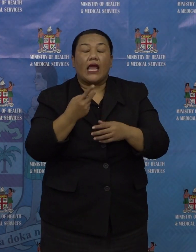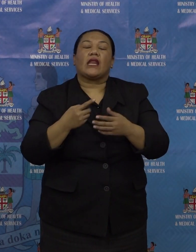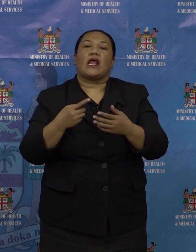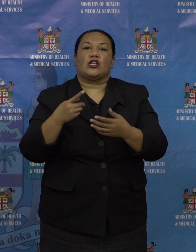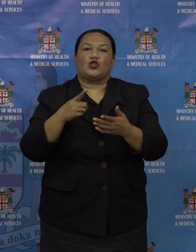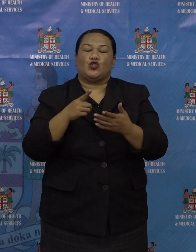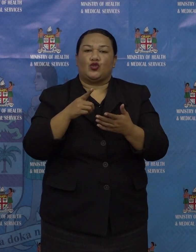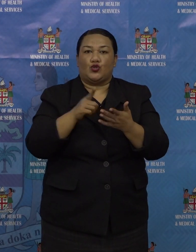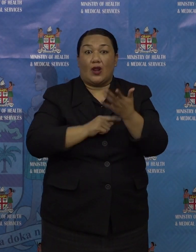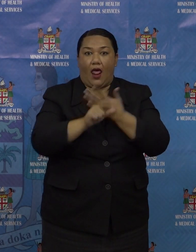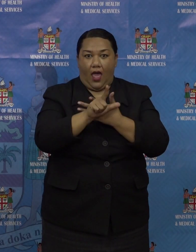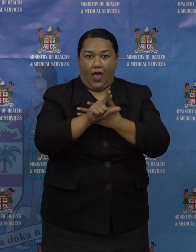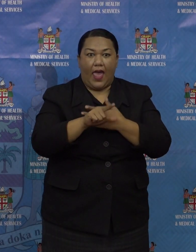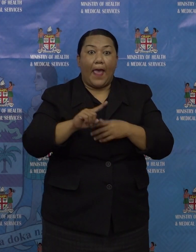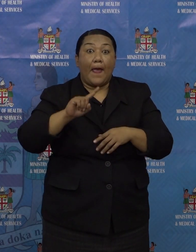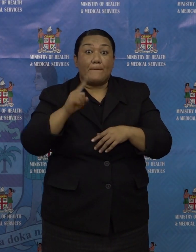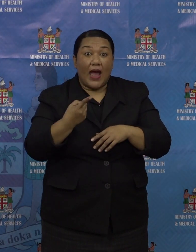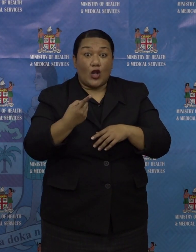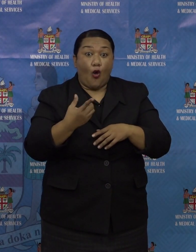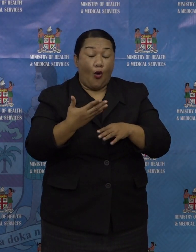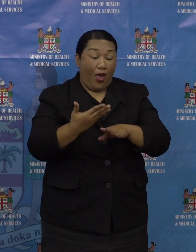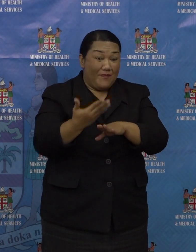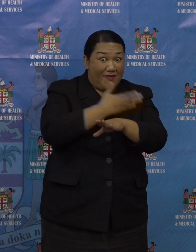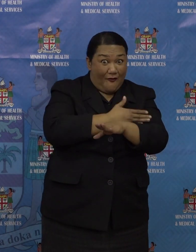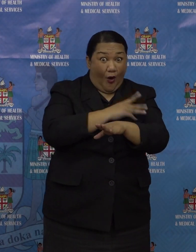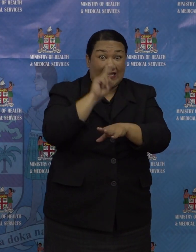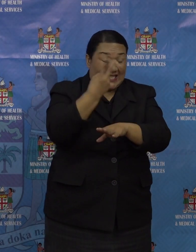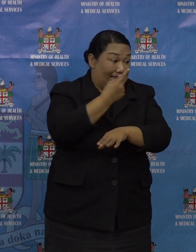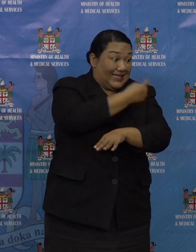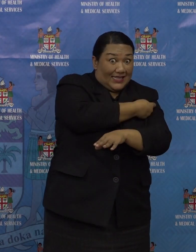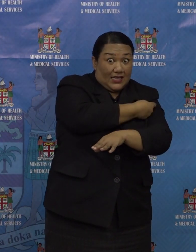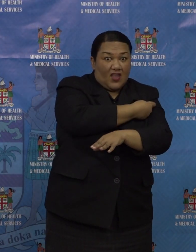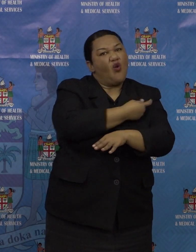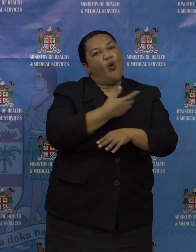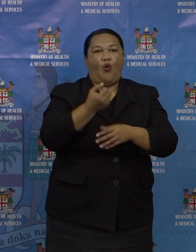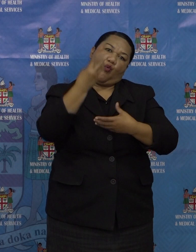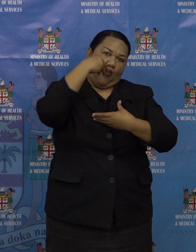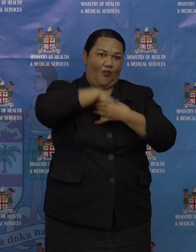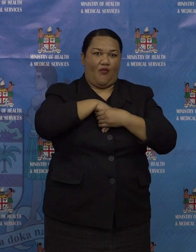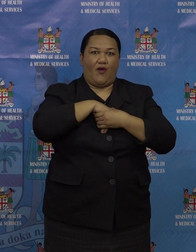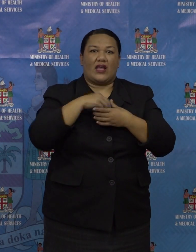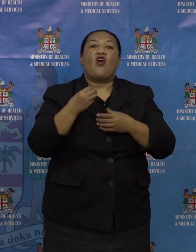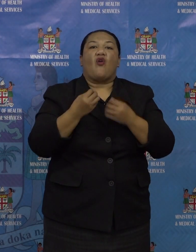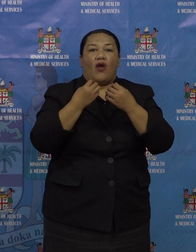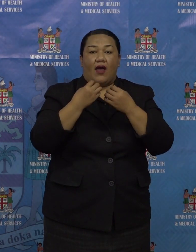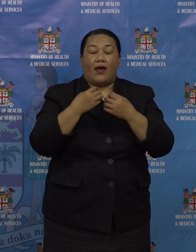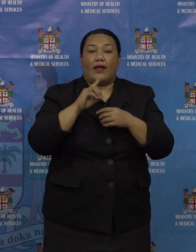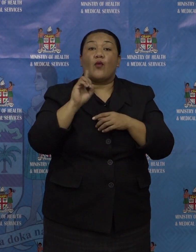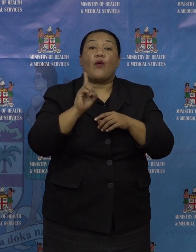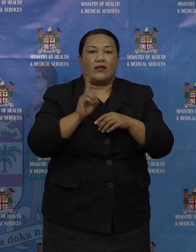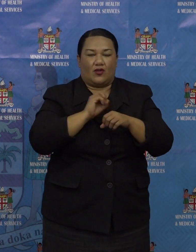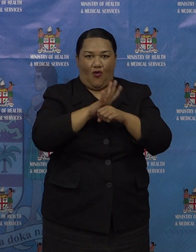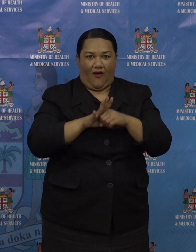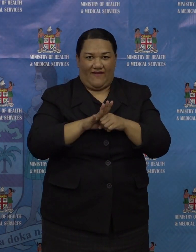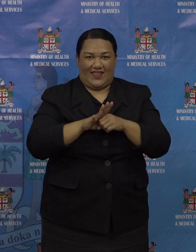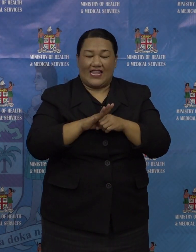he had symptoms of COVID-19 before or shortly after the second dose of the vaccine, it is clear that he was infected with